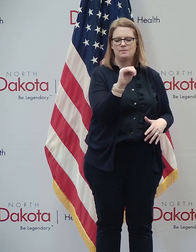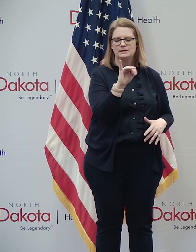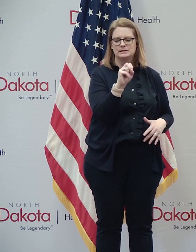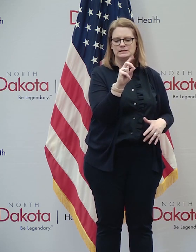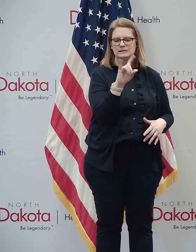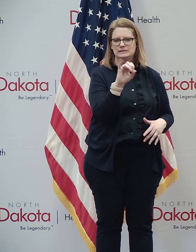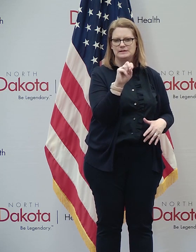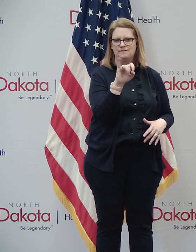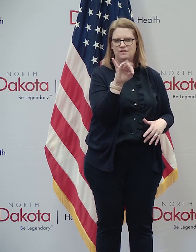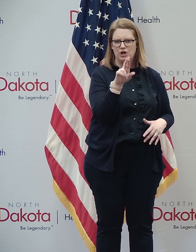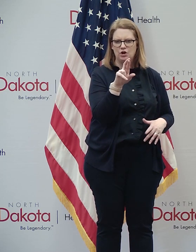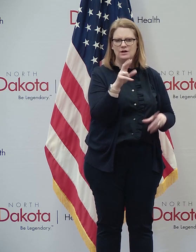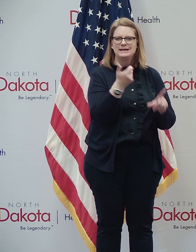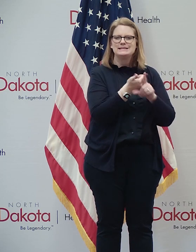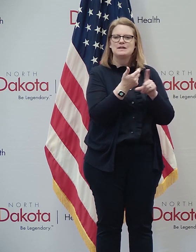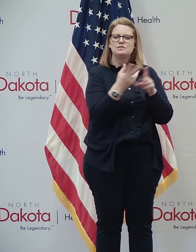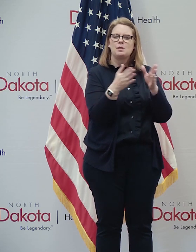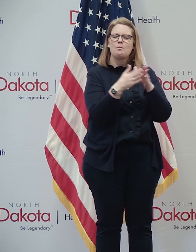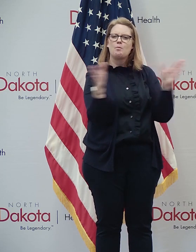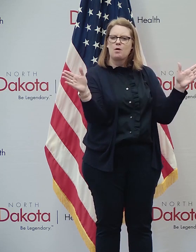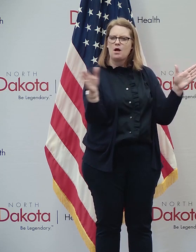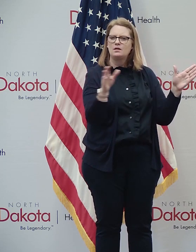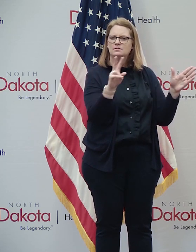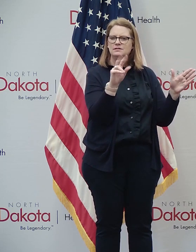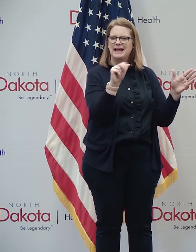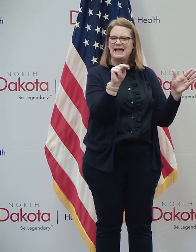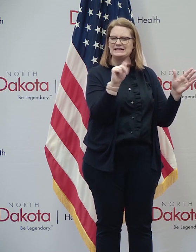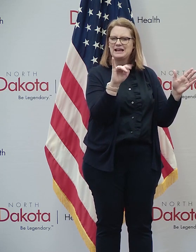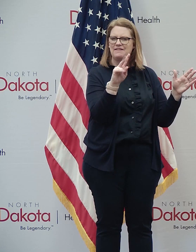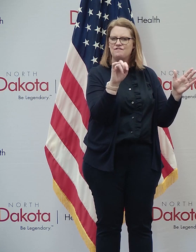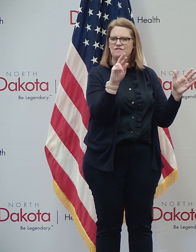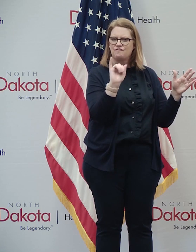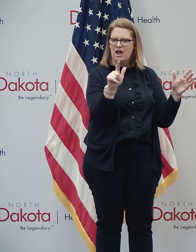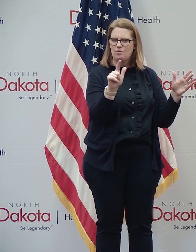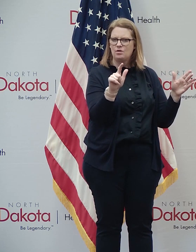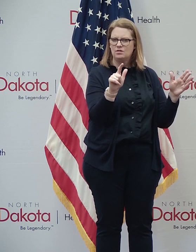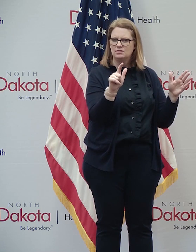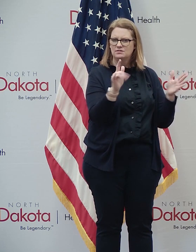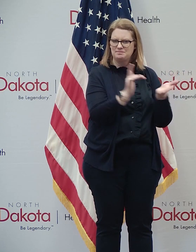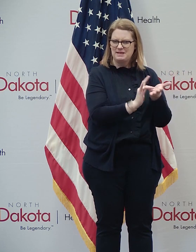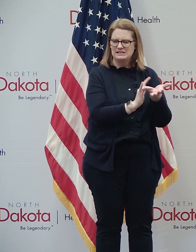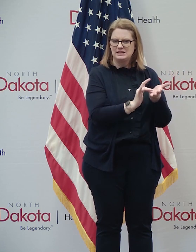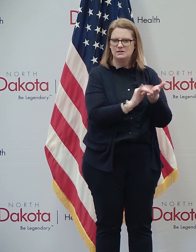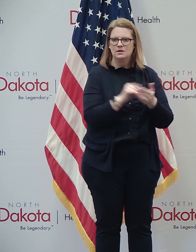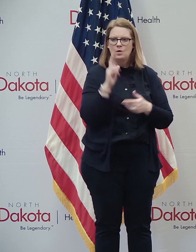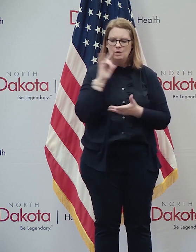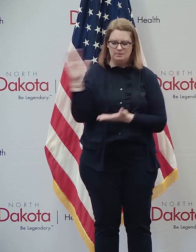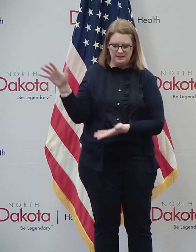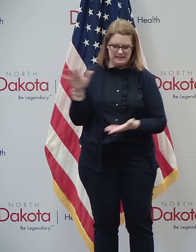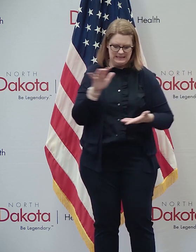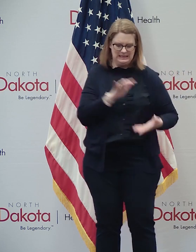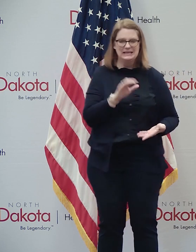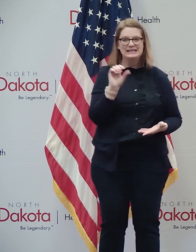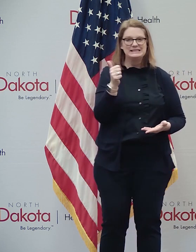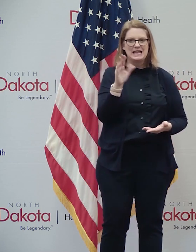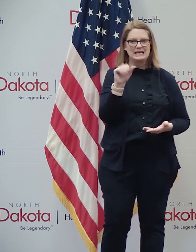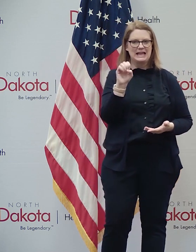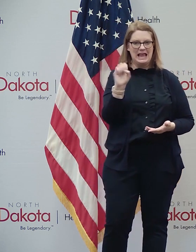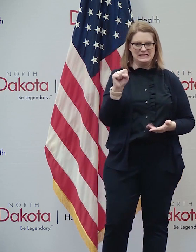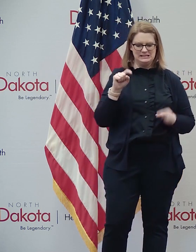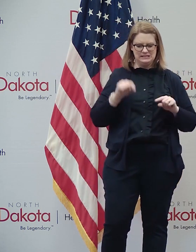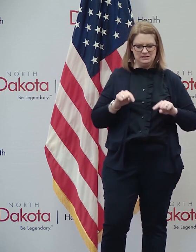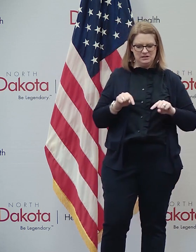a broad-spectrum antiviral medication. North Dakota will be receiving a shipment of 10 cases of